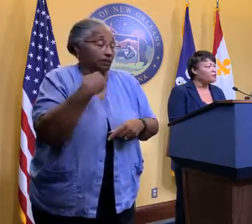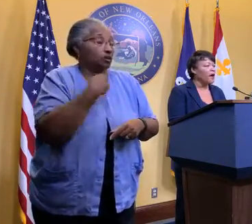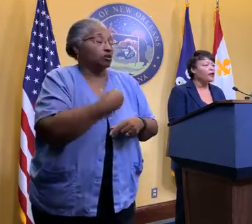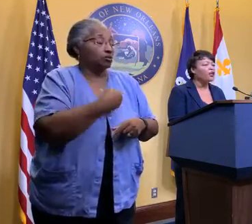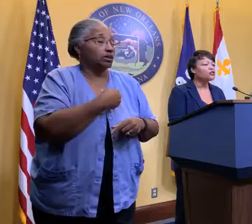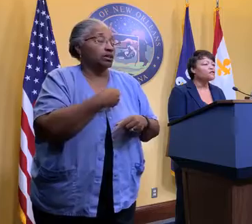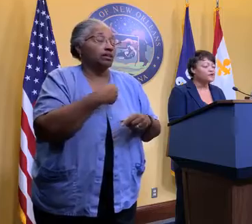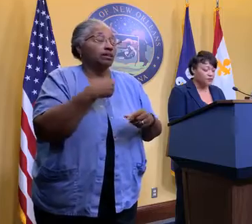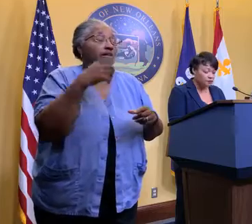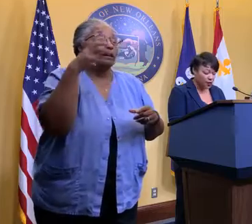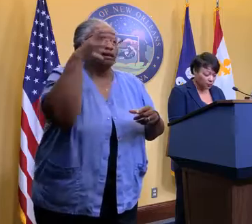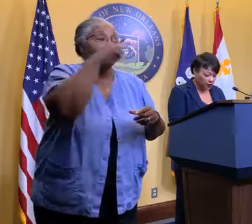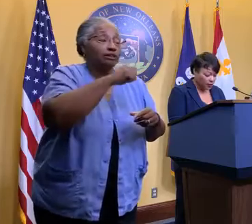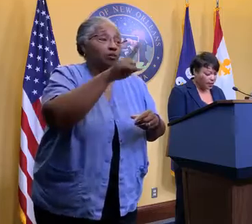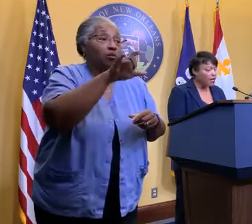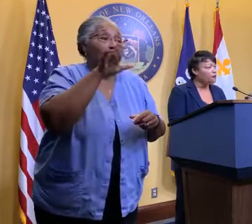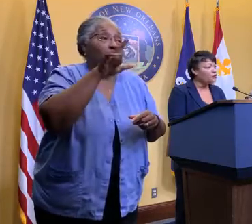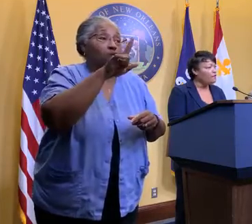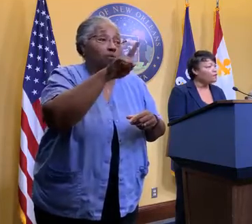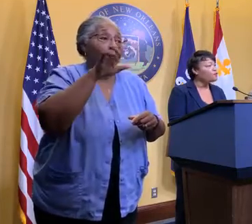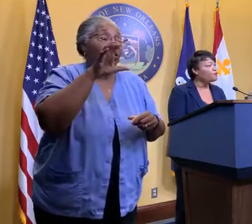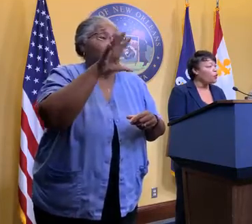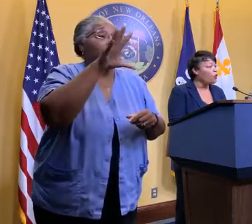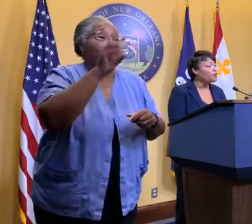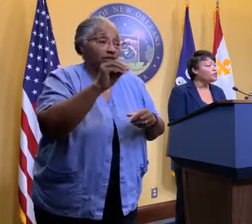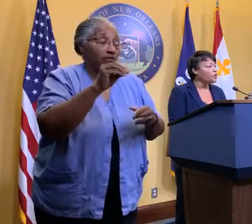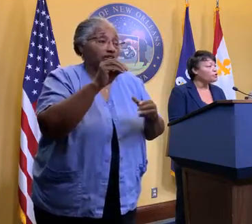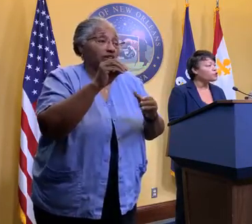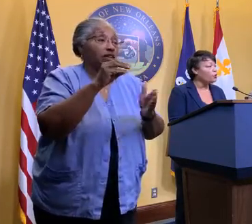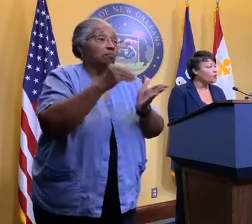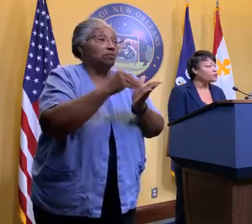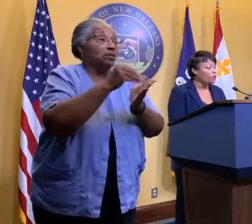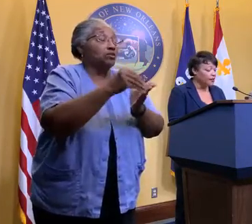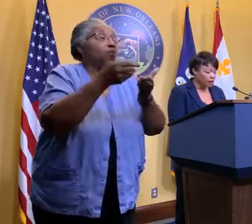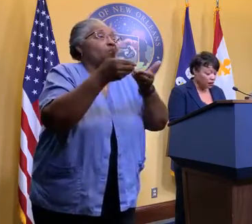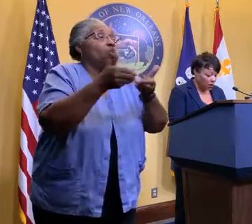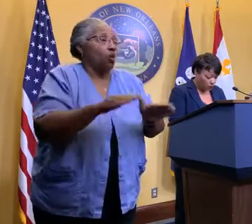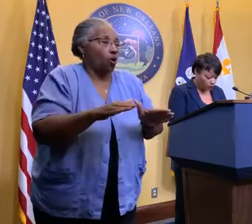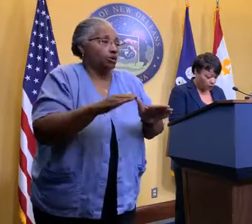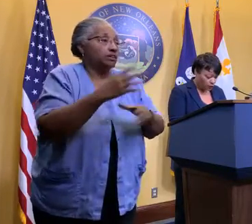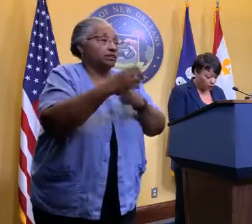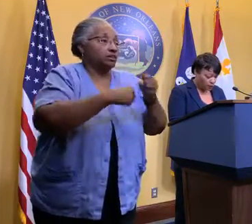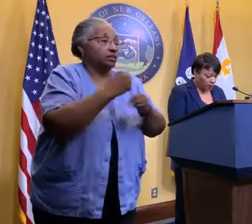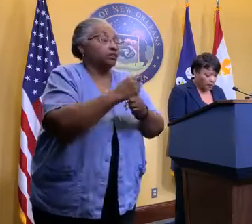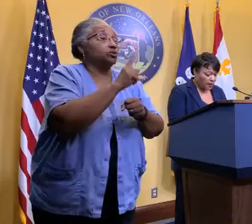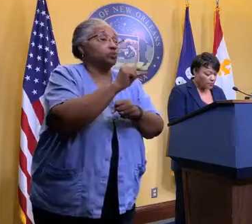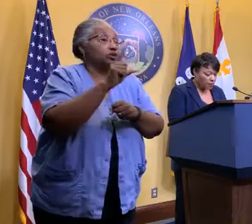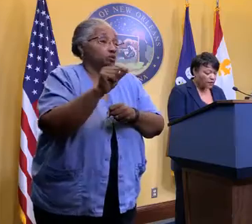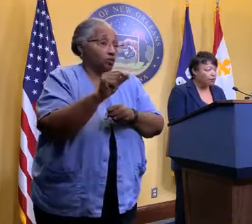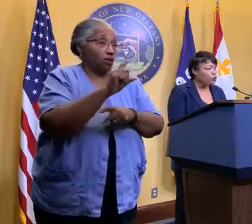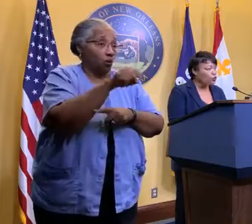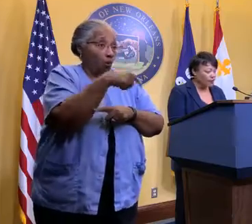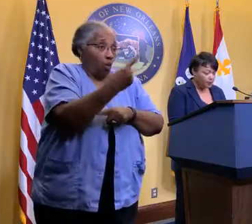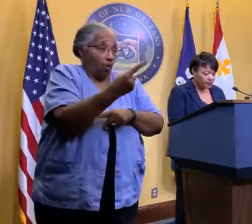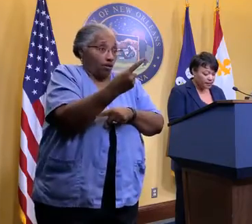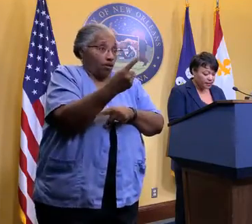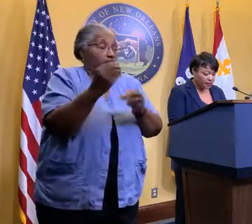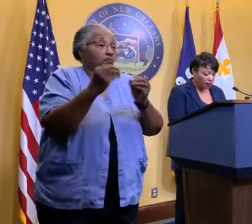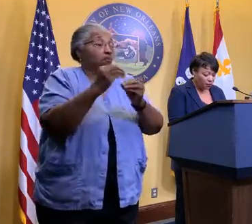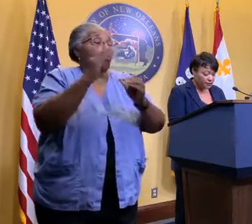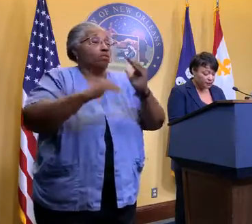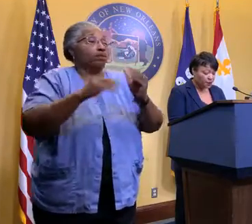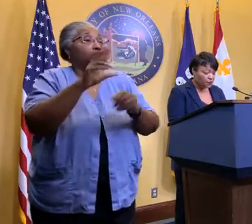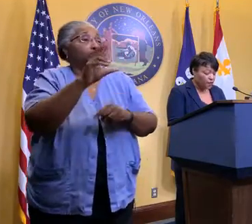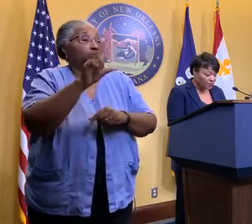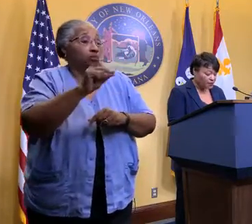a loss of about $150 million in revenue for year 2020 alone, and more than